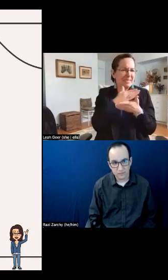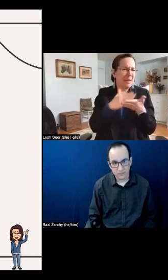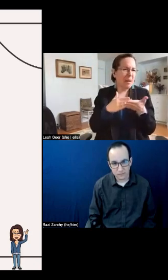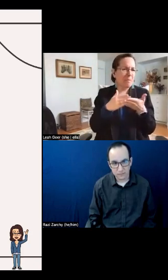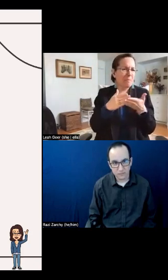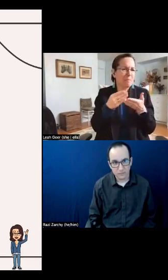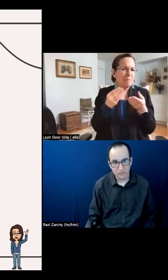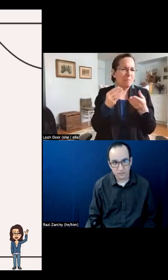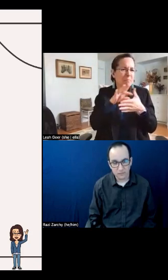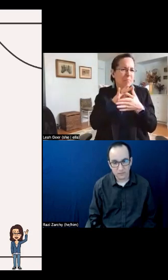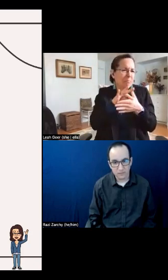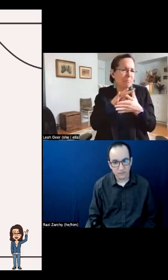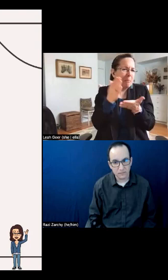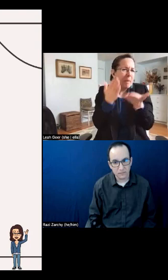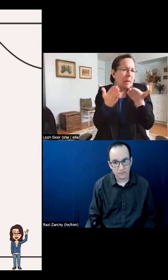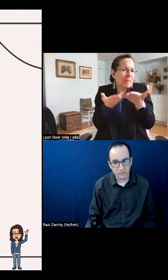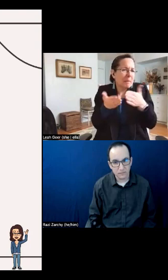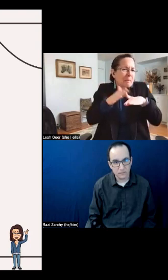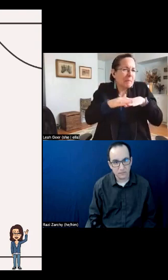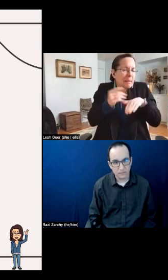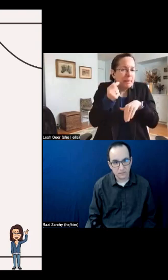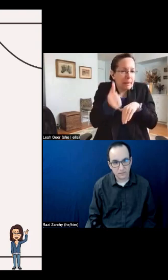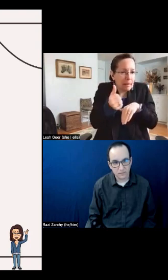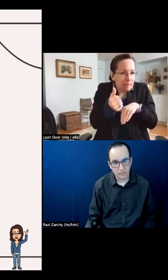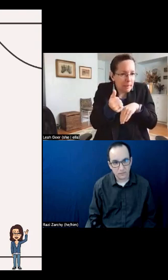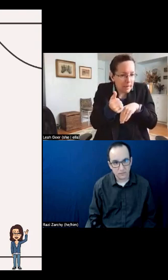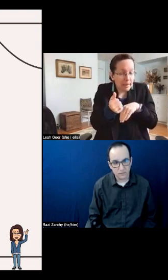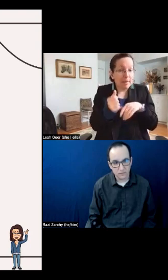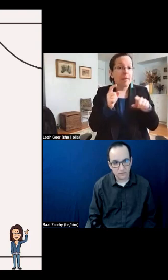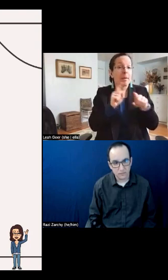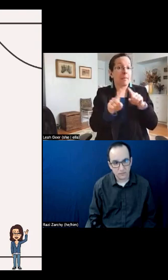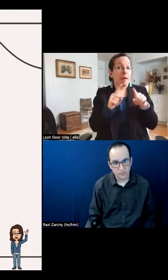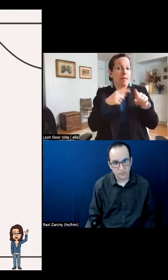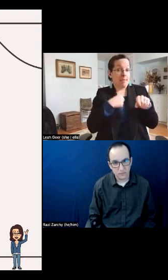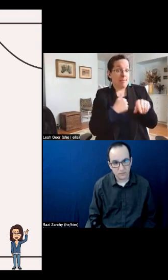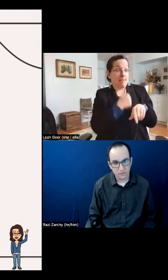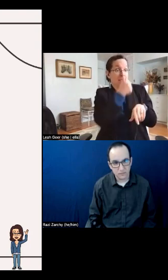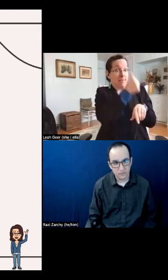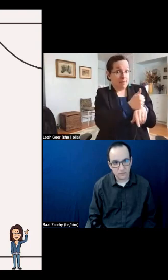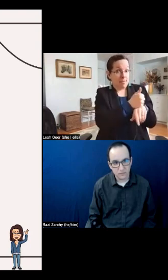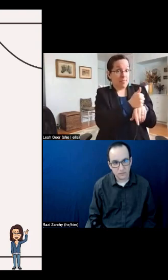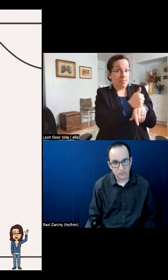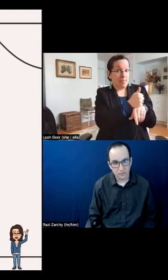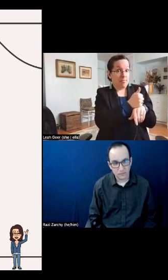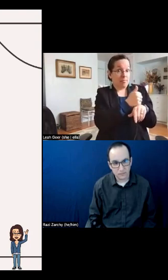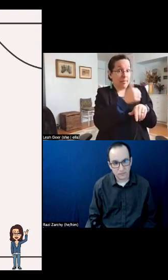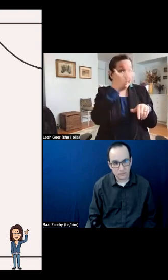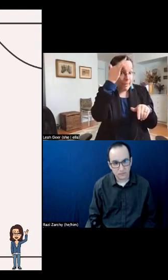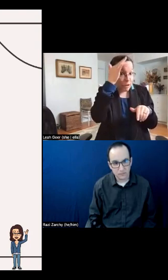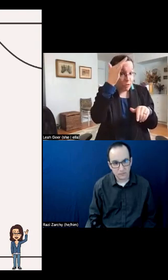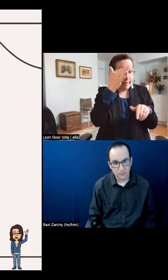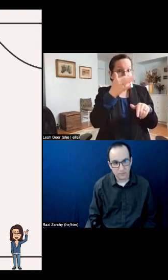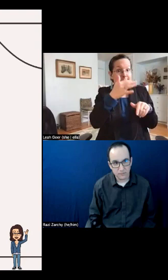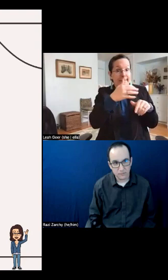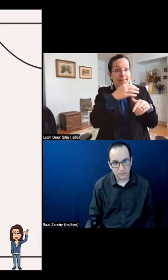this. Now, I know that you have probably attended linguistics seminars in the past, and you've likely just scratched the